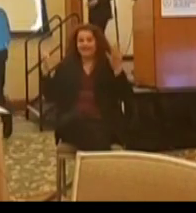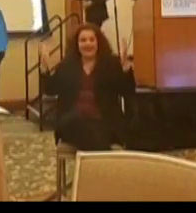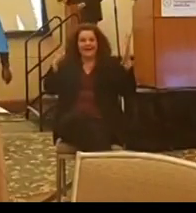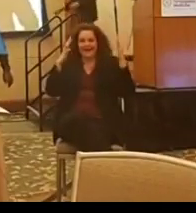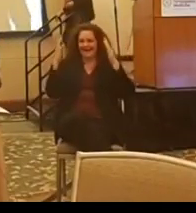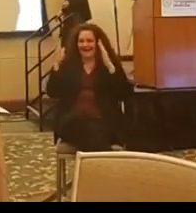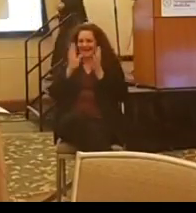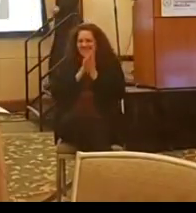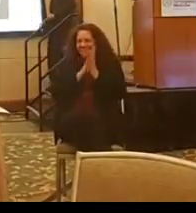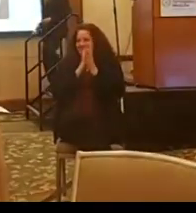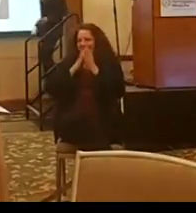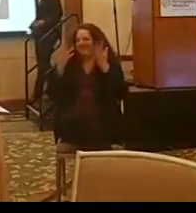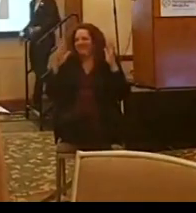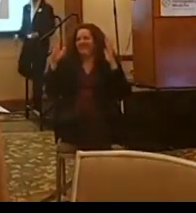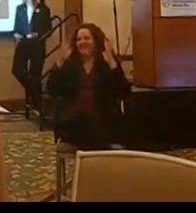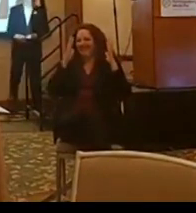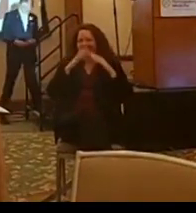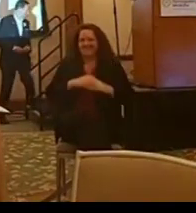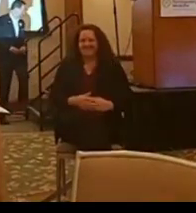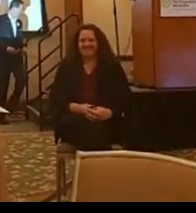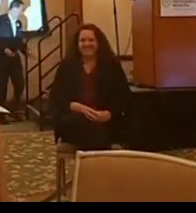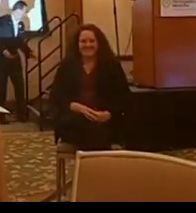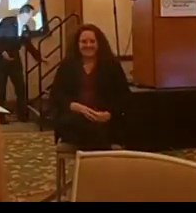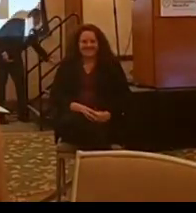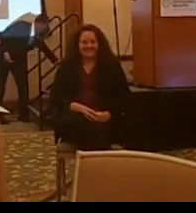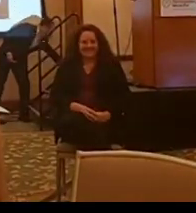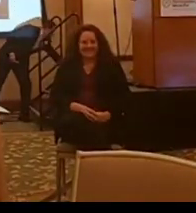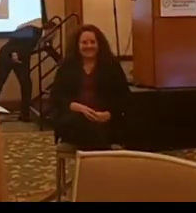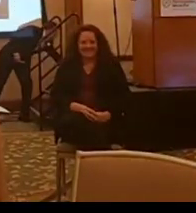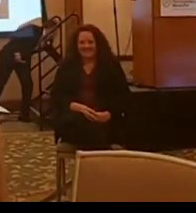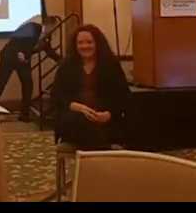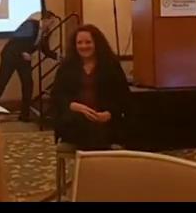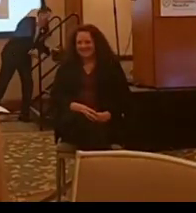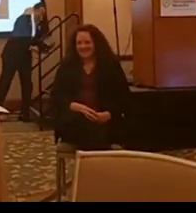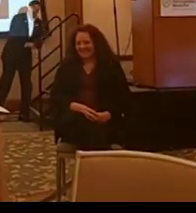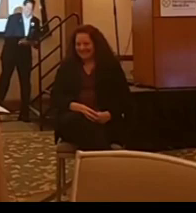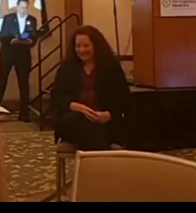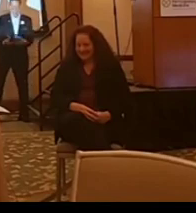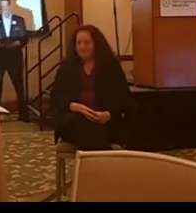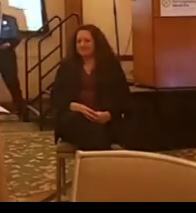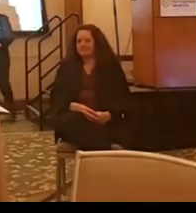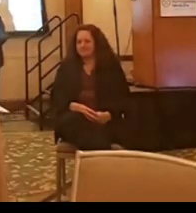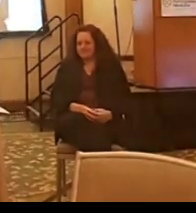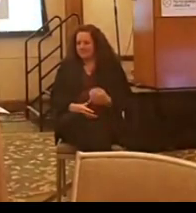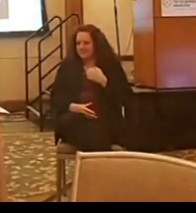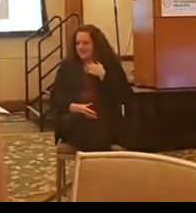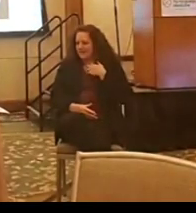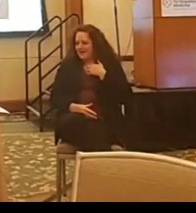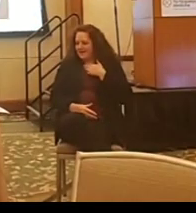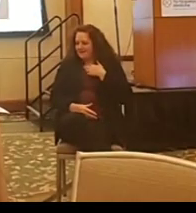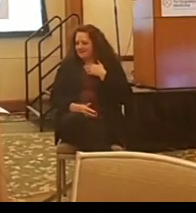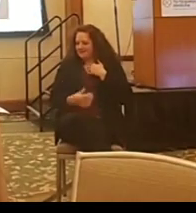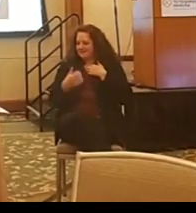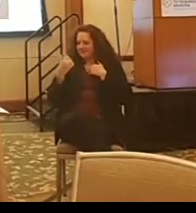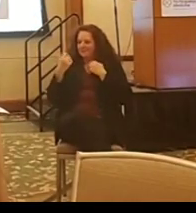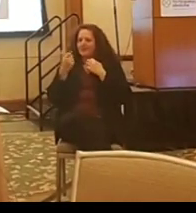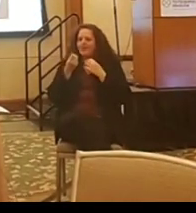Yeah, great. So this was just a these are a couple of